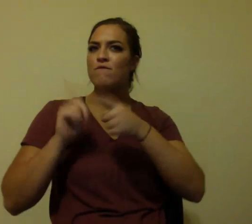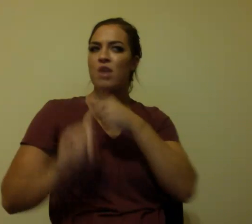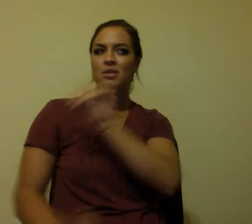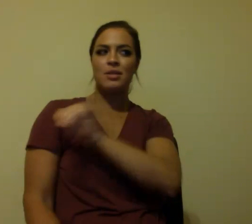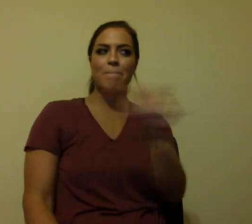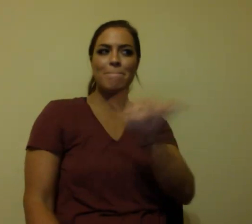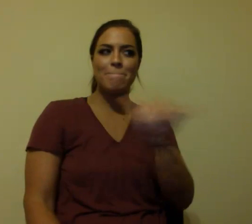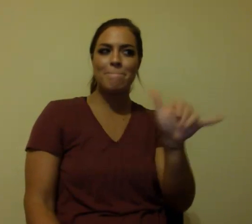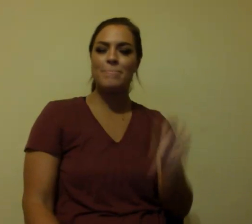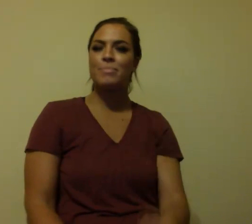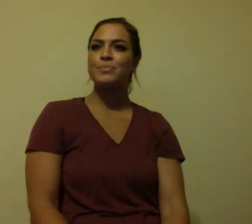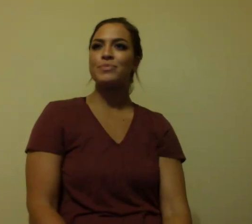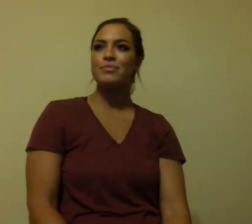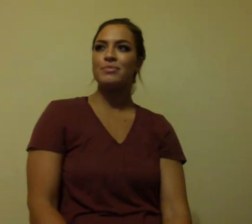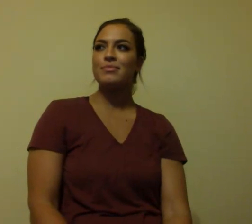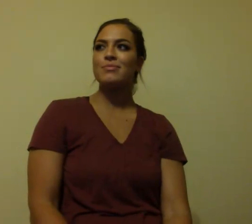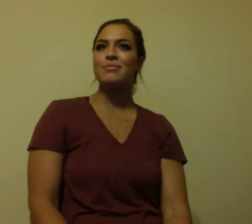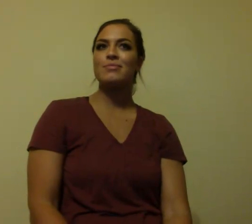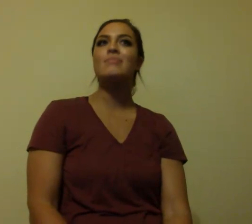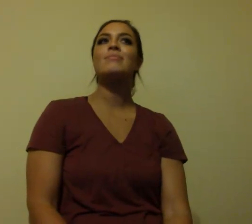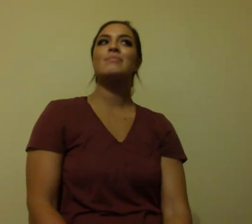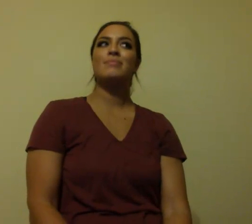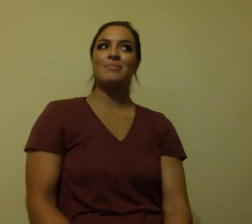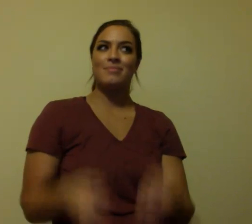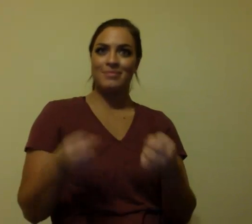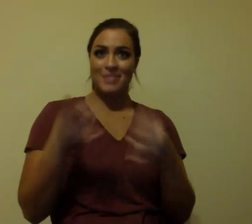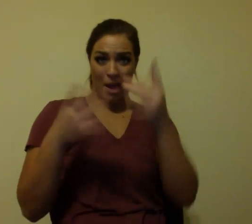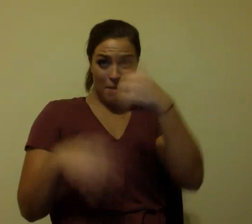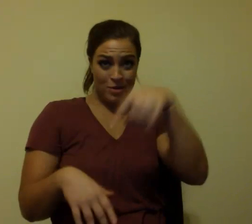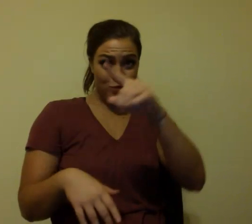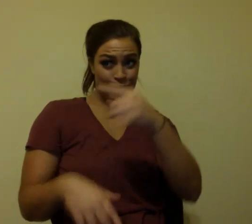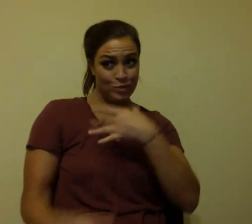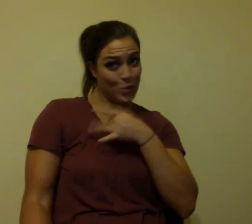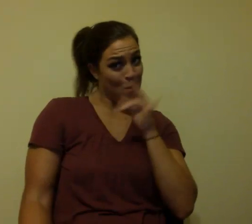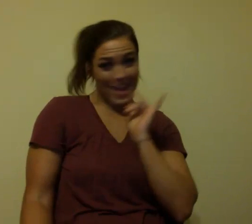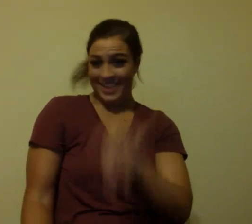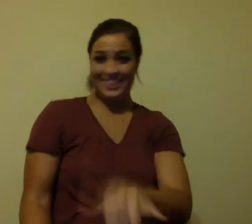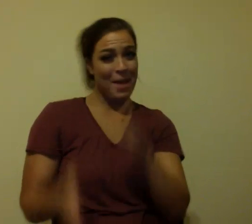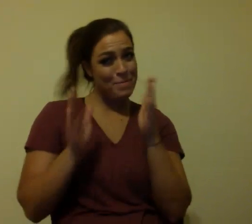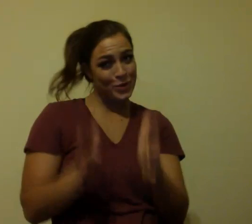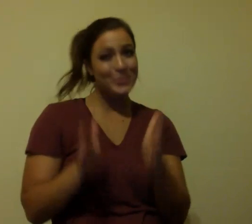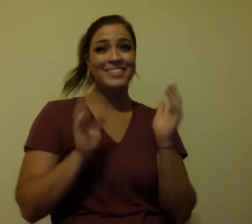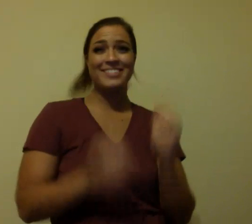And how many of you kind of don't like that person sometimes?